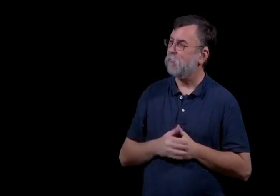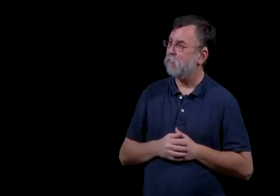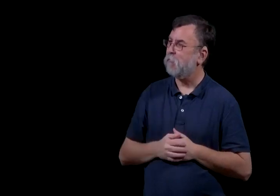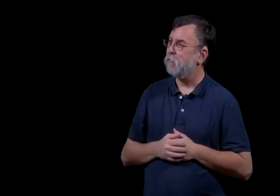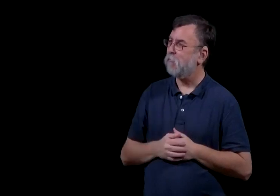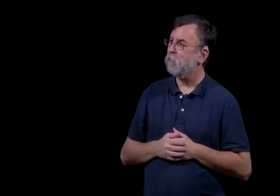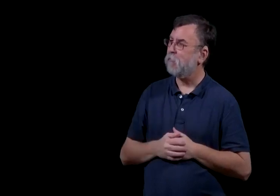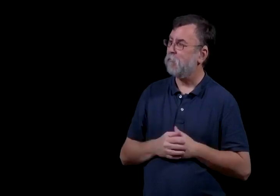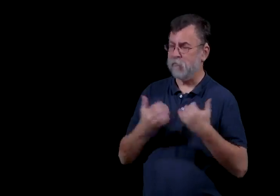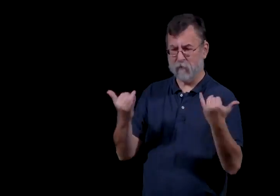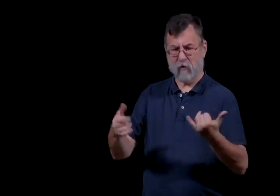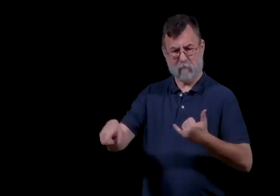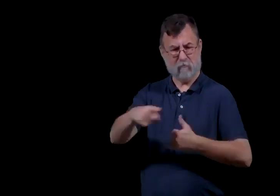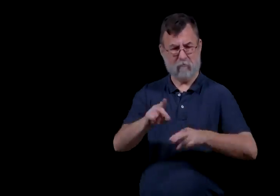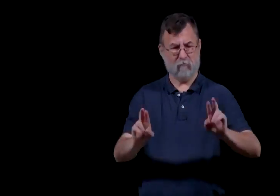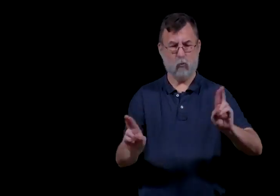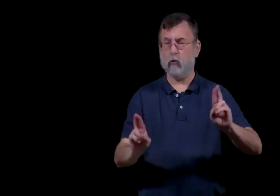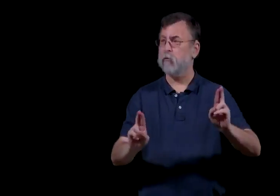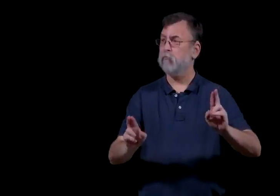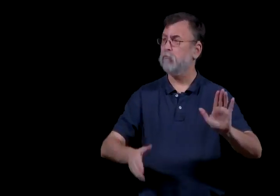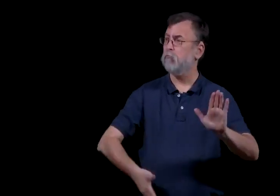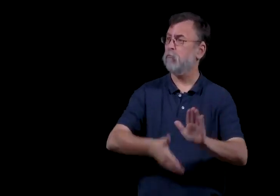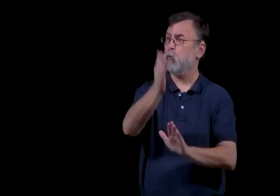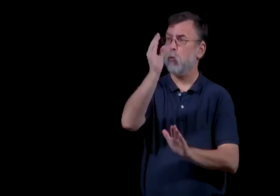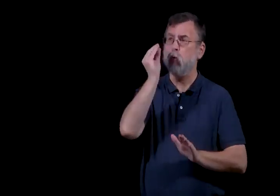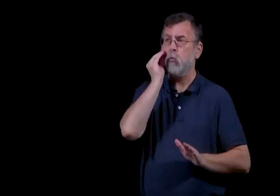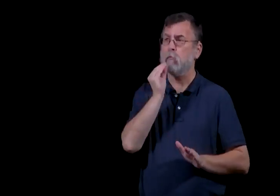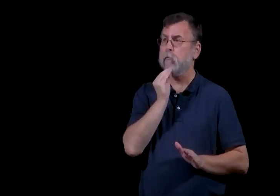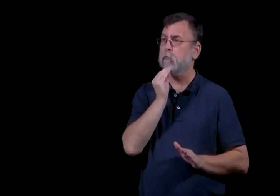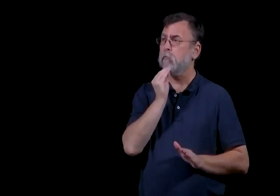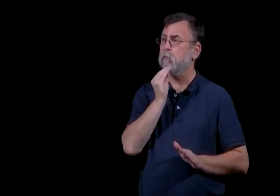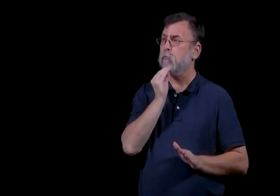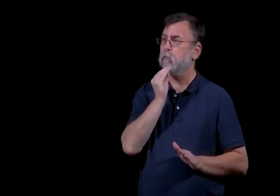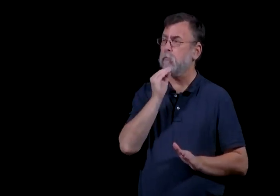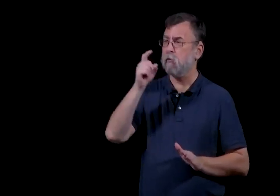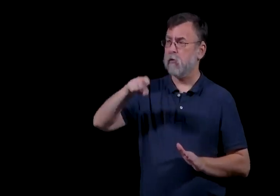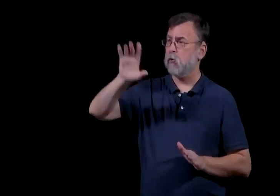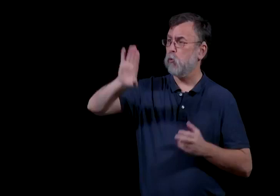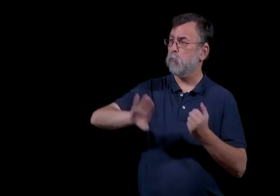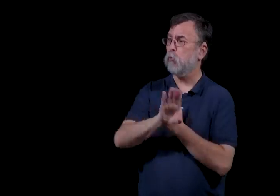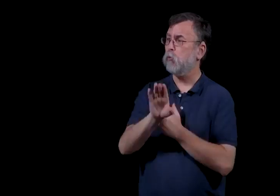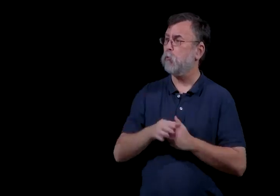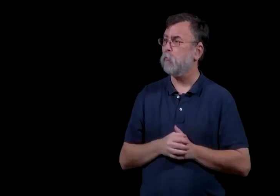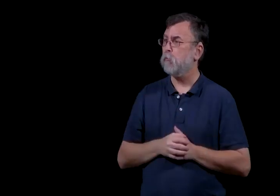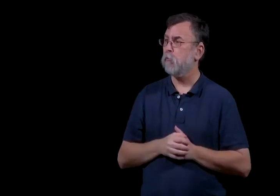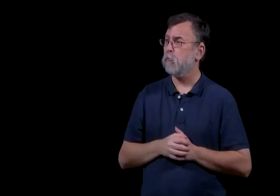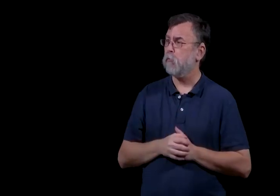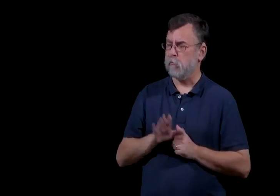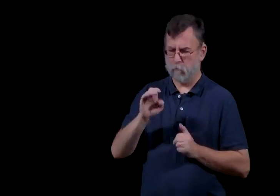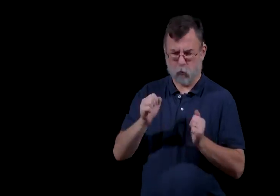And we want to thank you. Thank you for that, Lord. Now, as we're ready to leave and go home, we ask for your